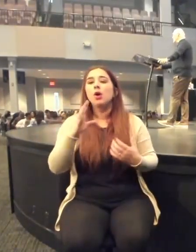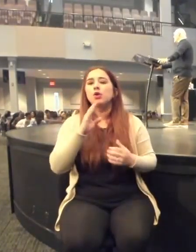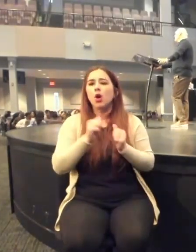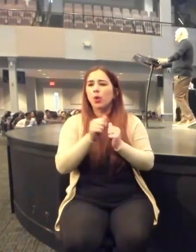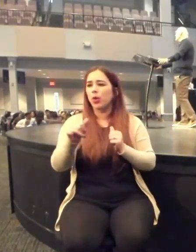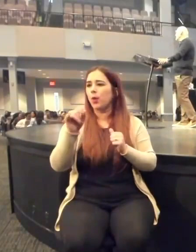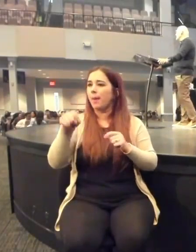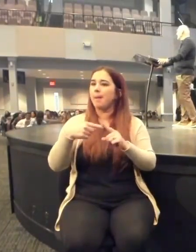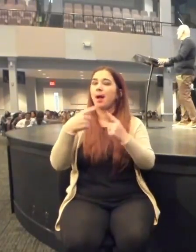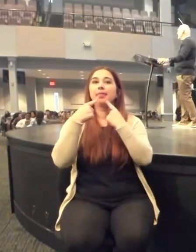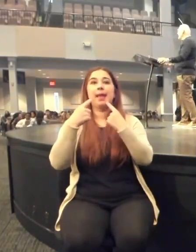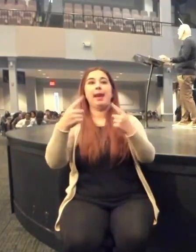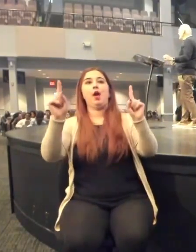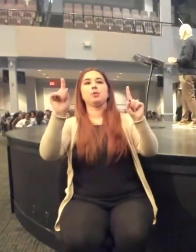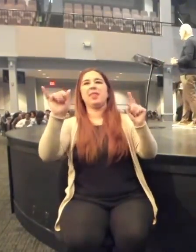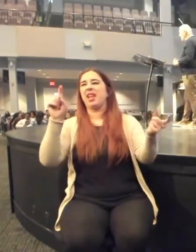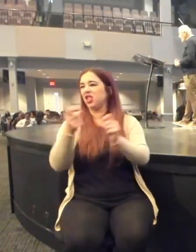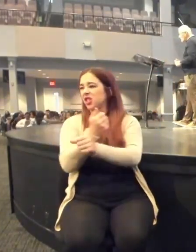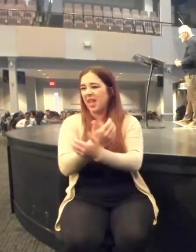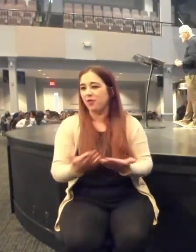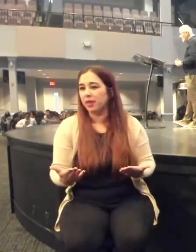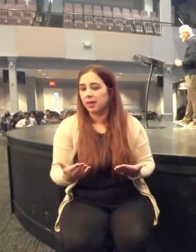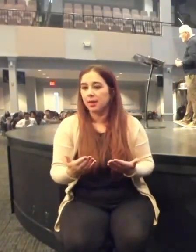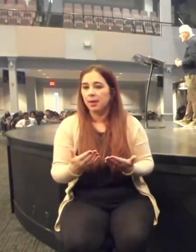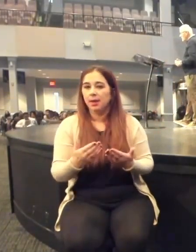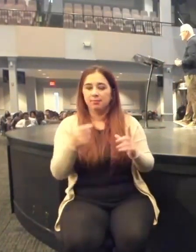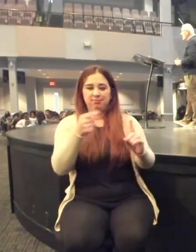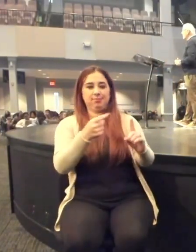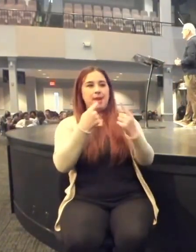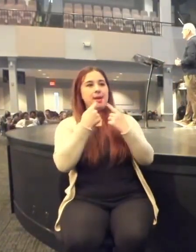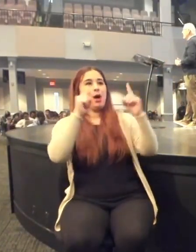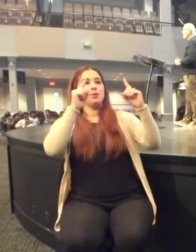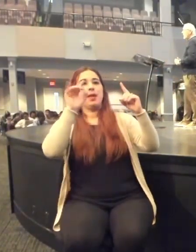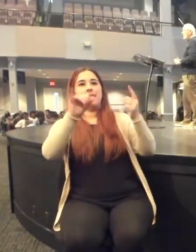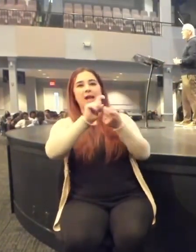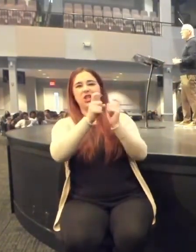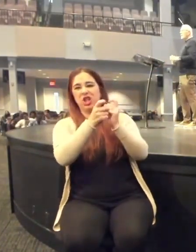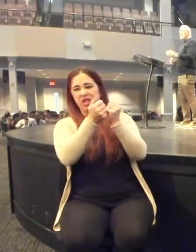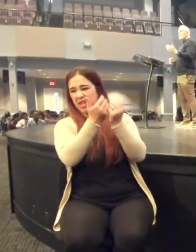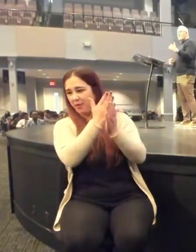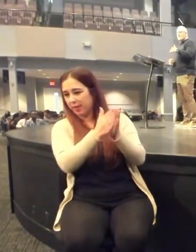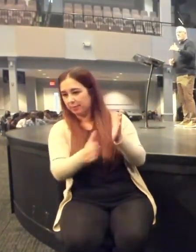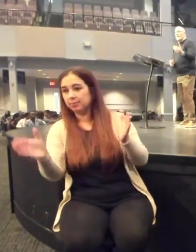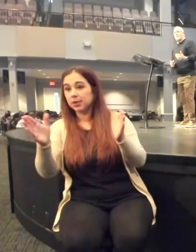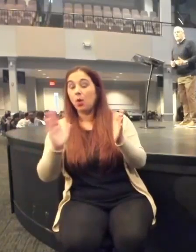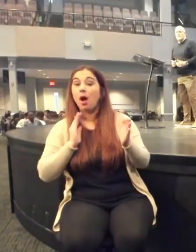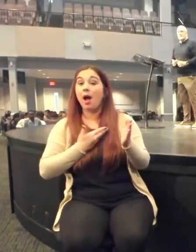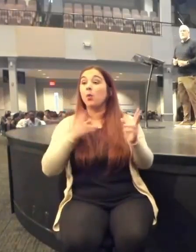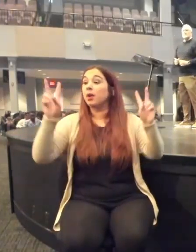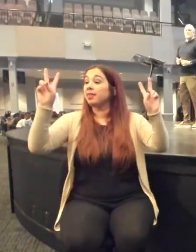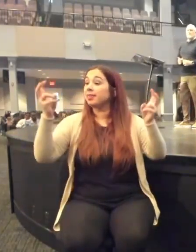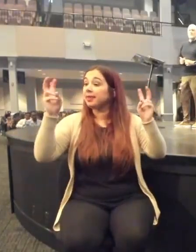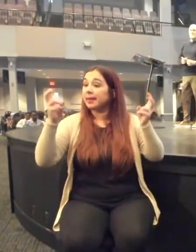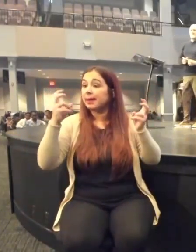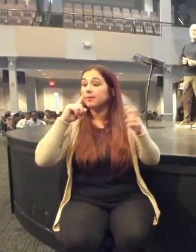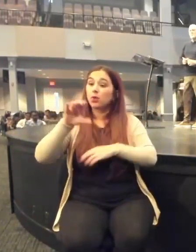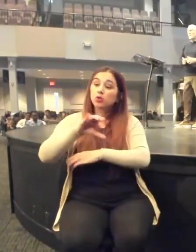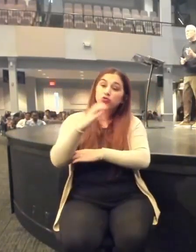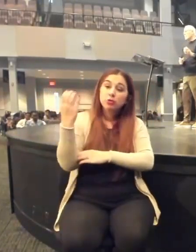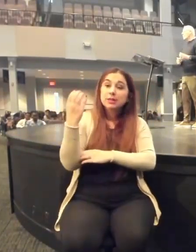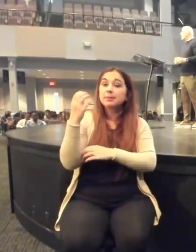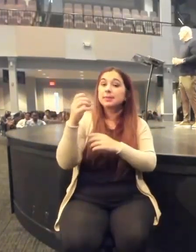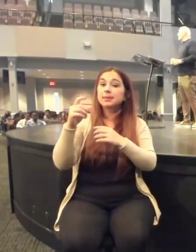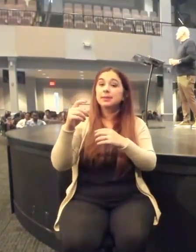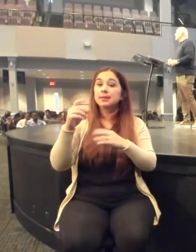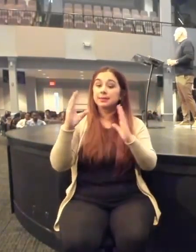announcement that changes everything. The announcement that changes everything. Our theme for this month, for this Christmas season, is